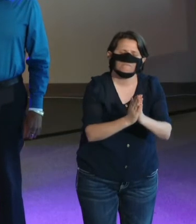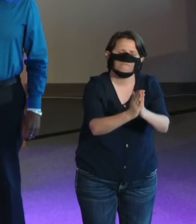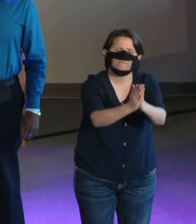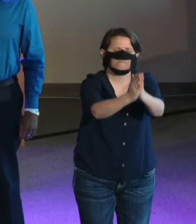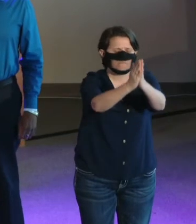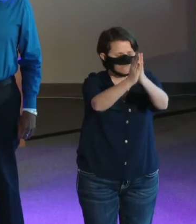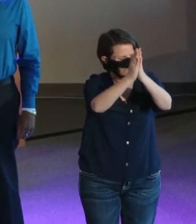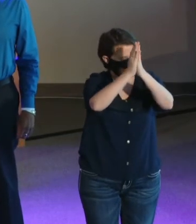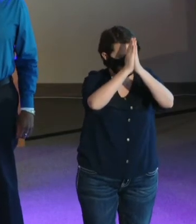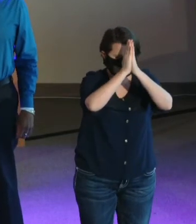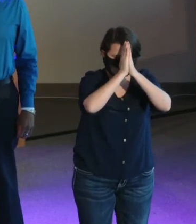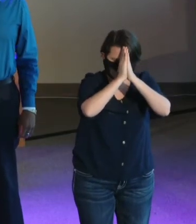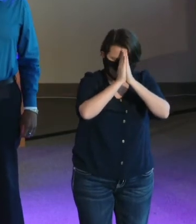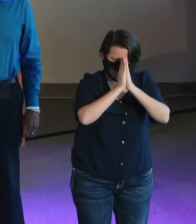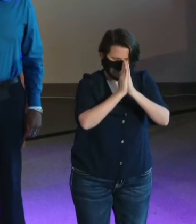Pray.